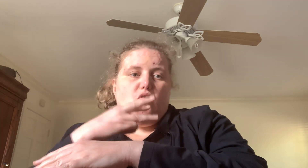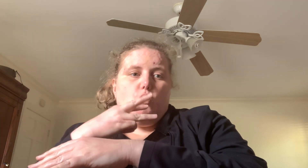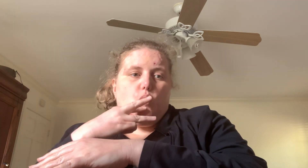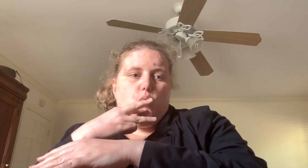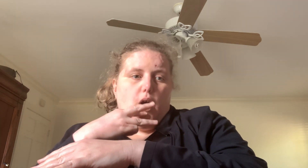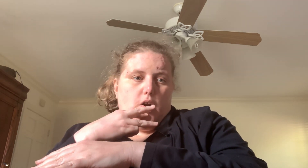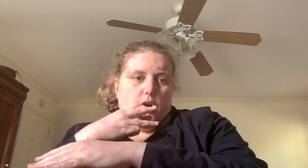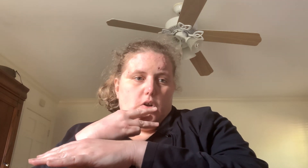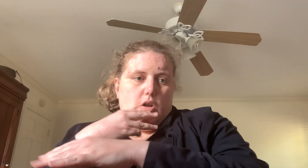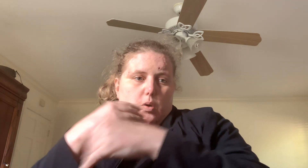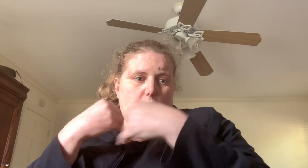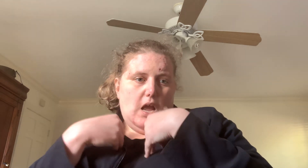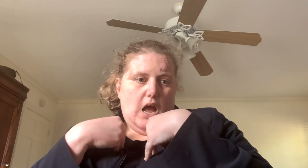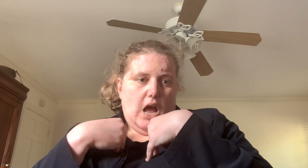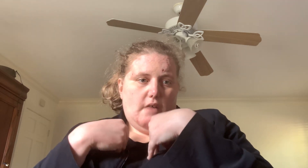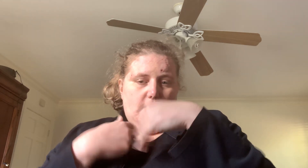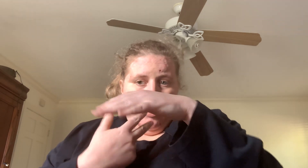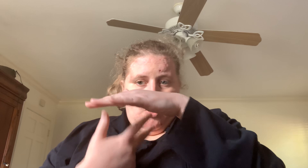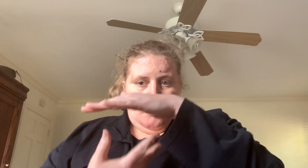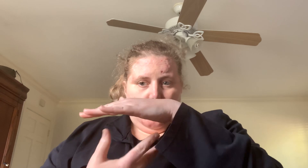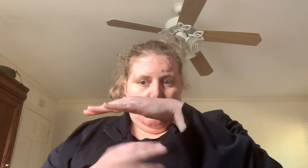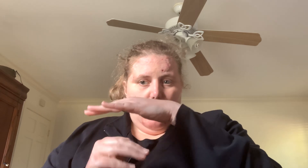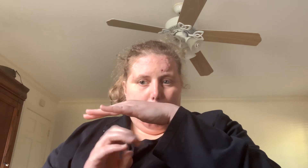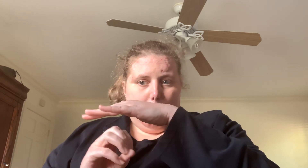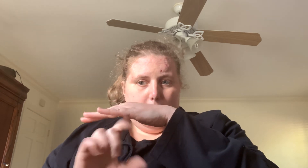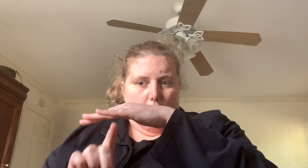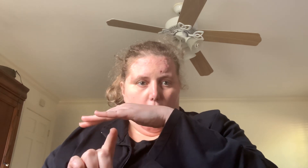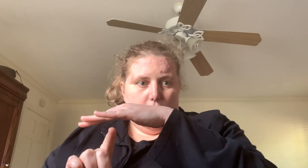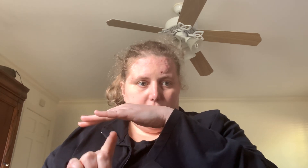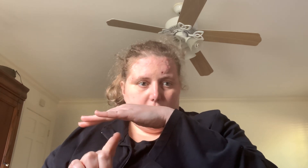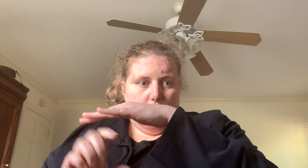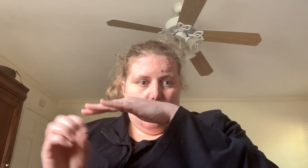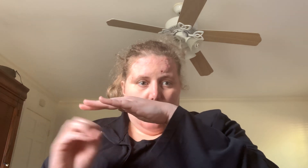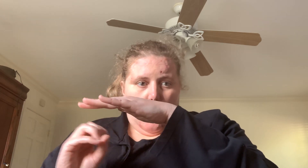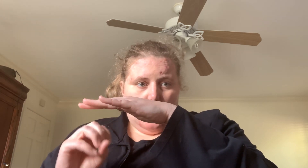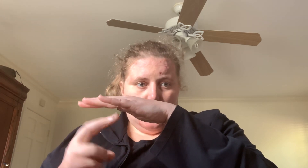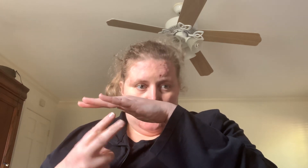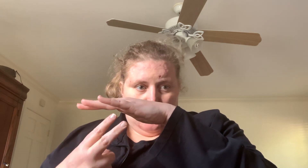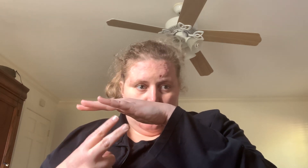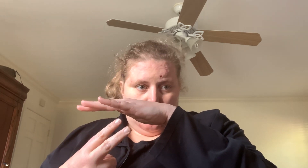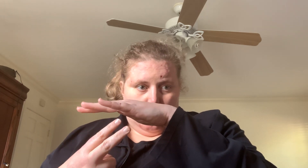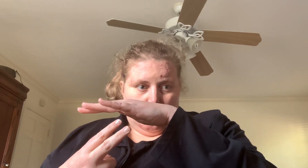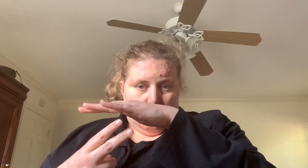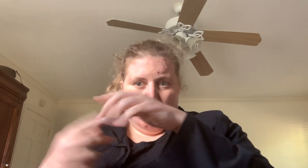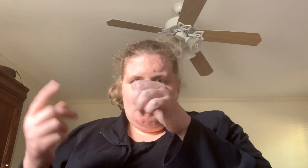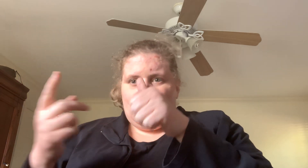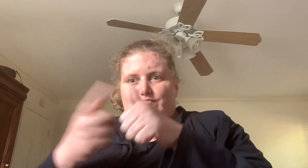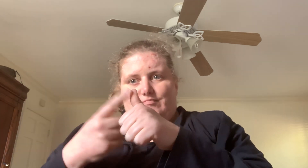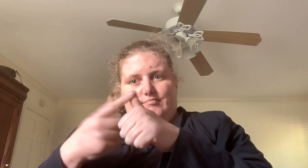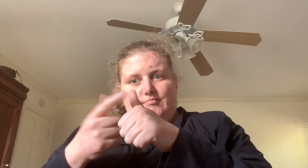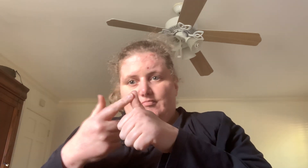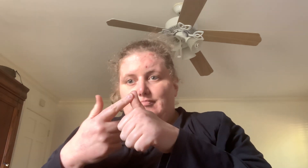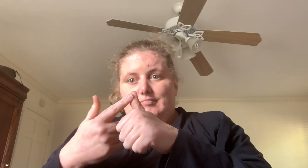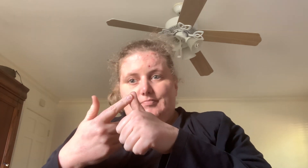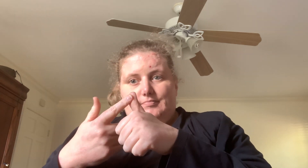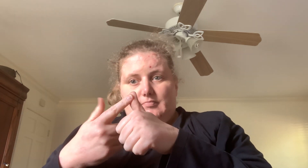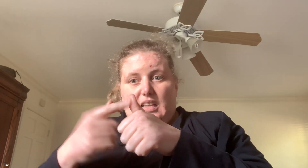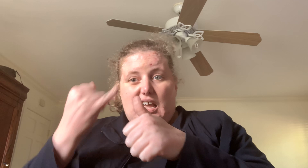have 3 moles of oxygen. That's the first thing. If I'm starting with the moles,